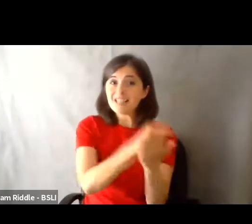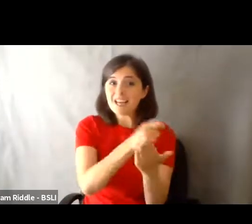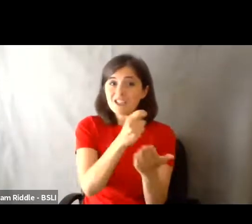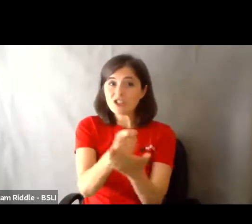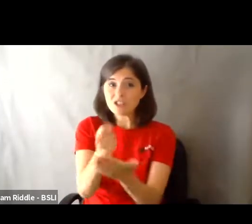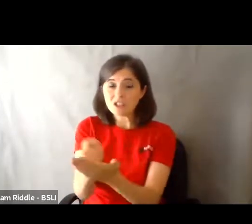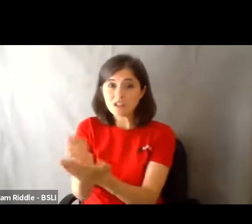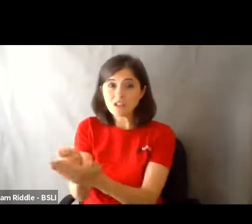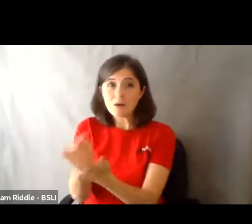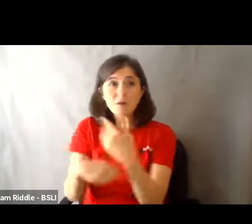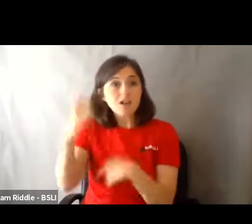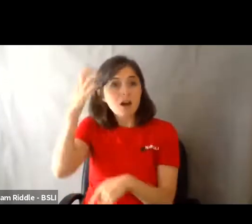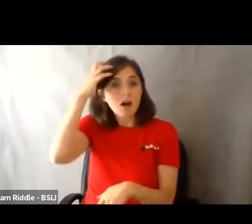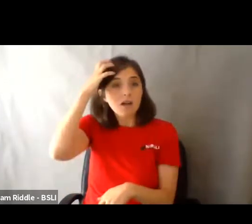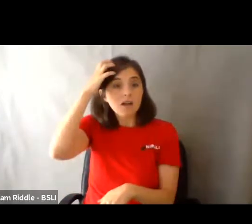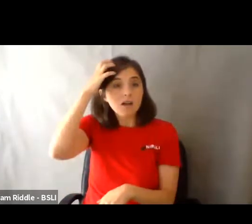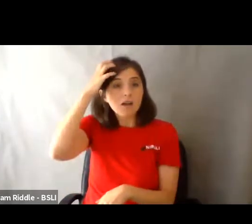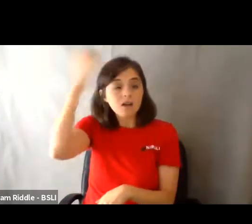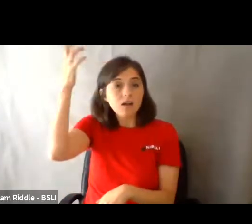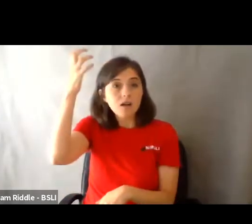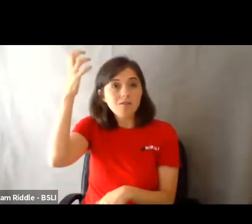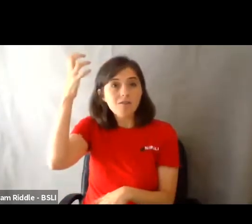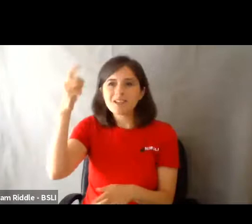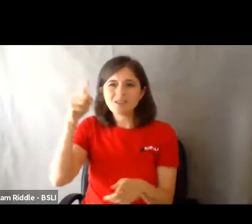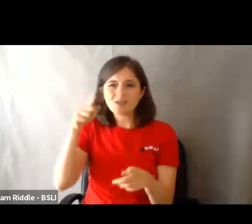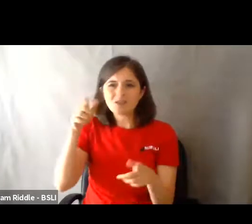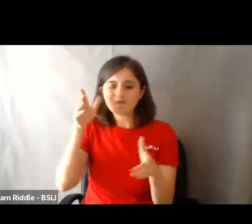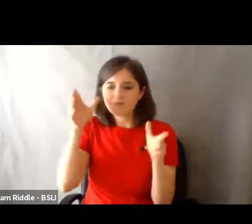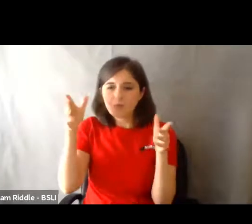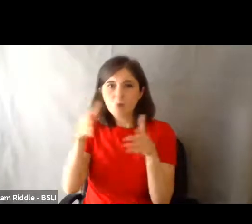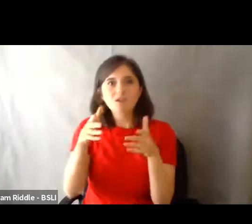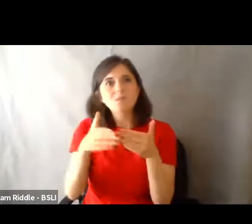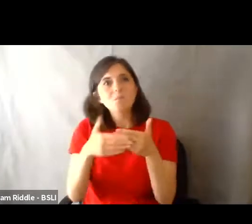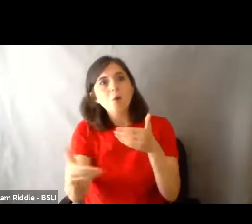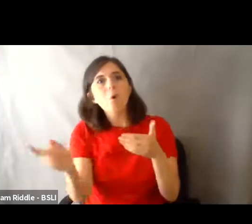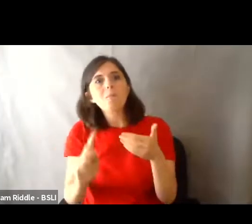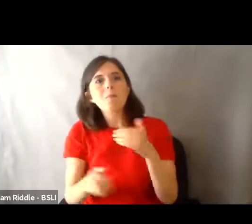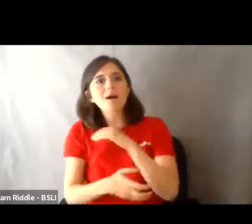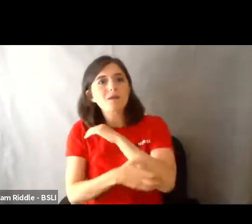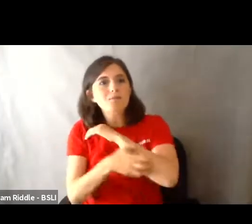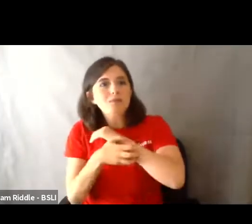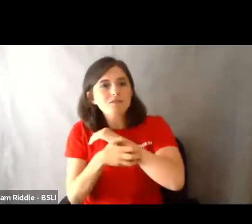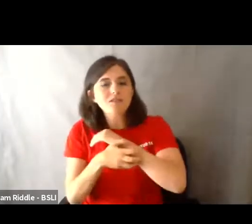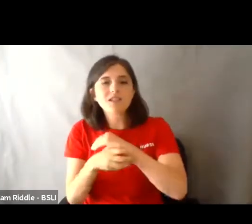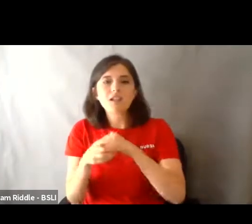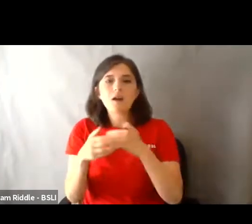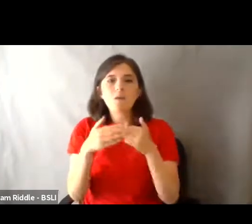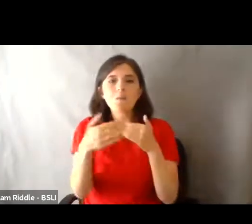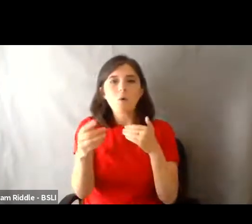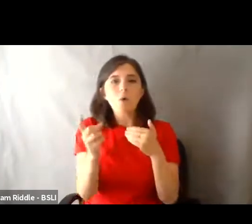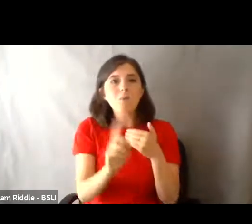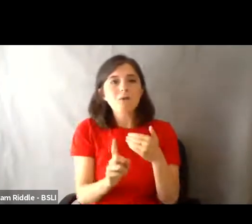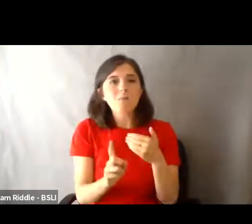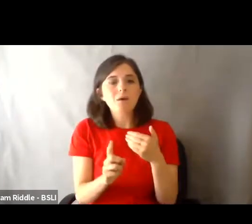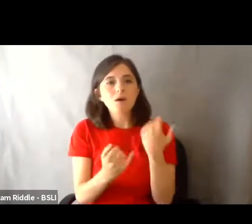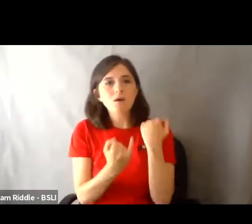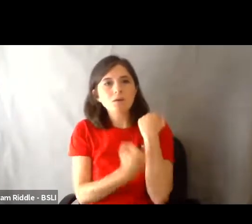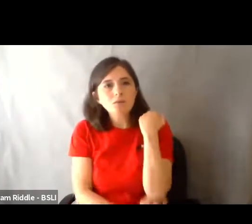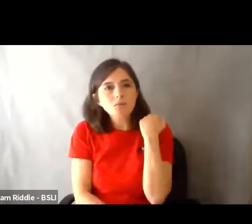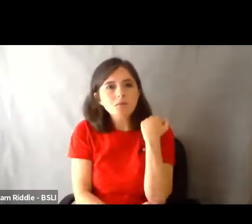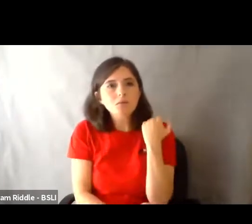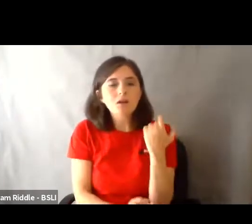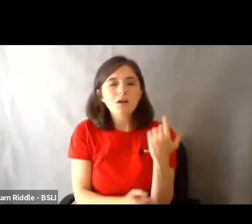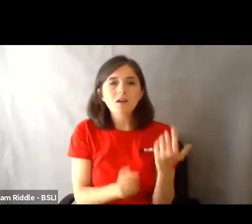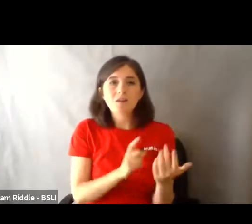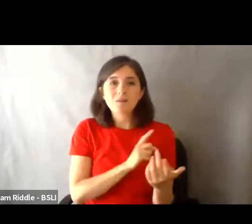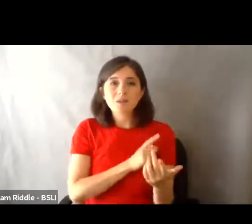people in poverty, driving more people towards destitution because they can't prove that they're